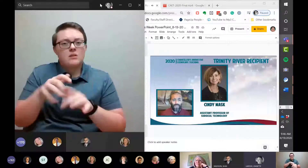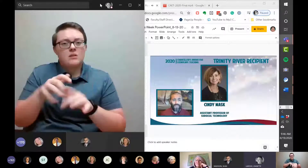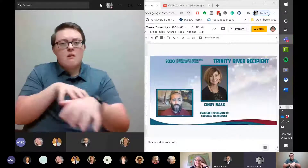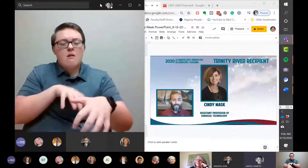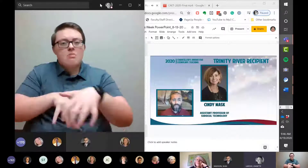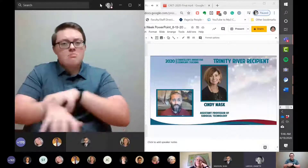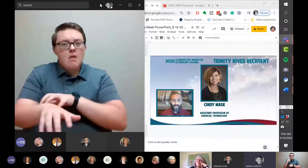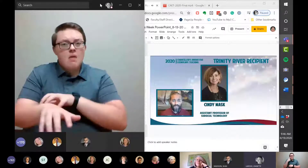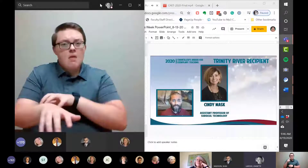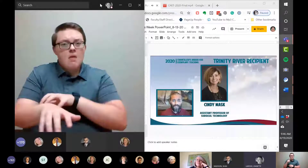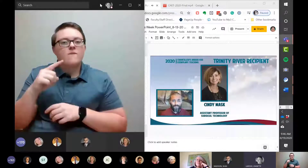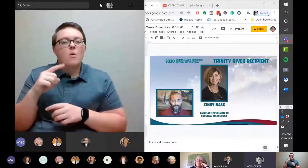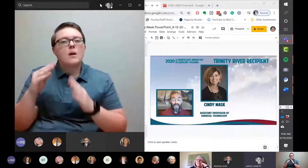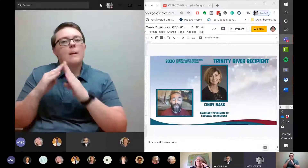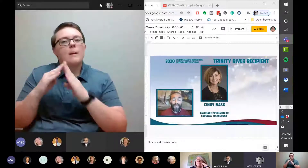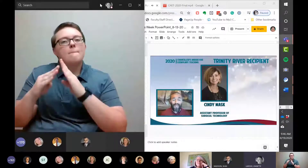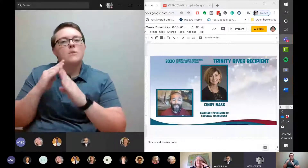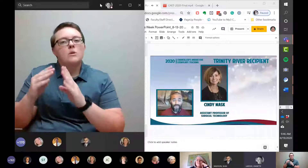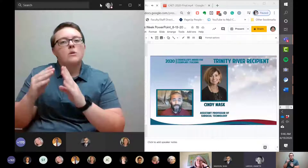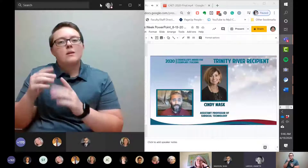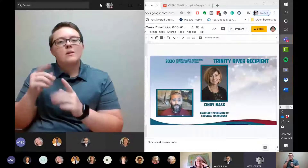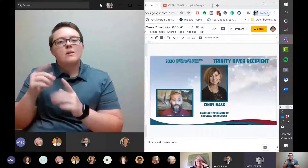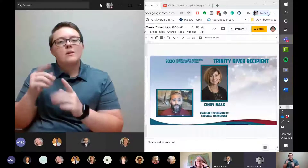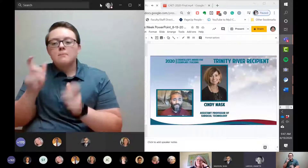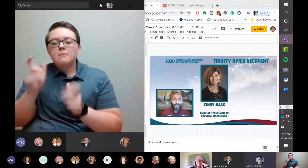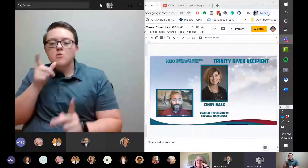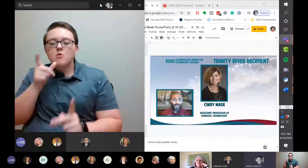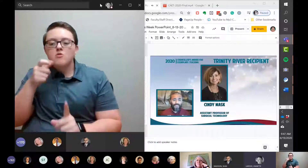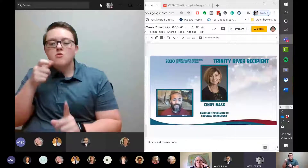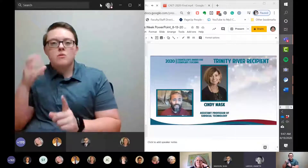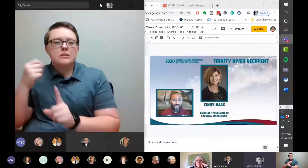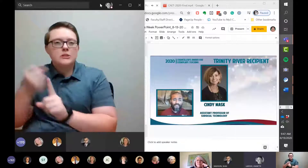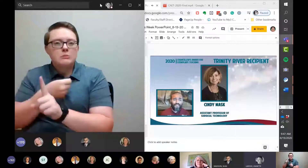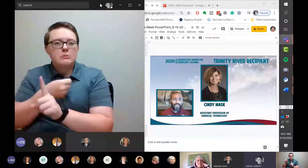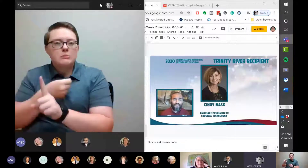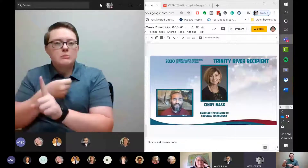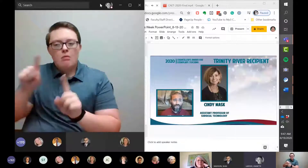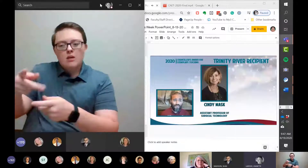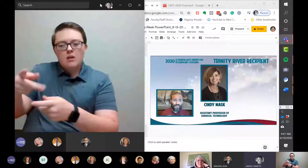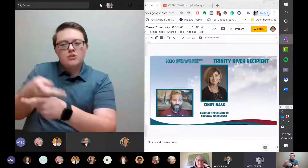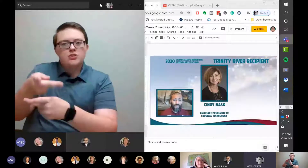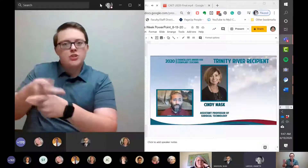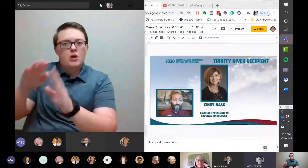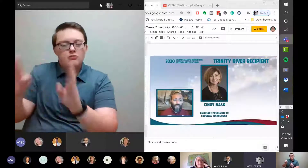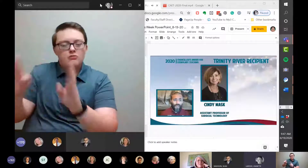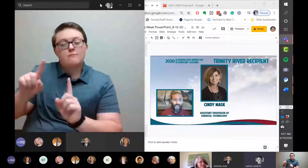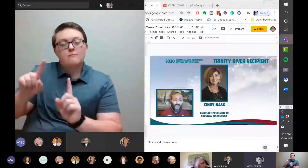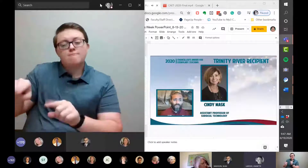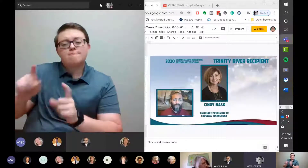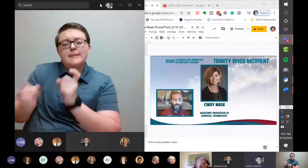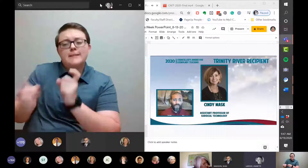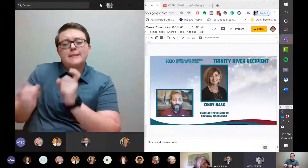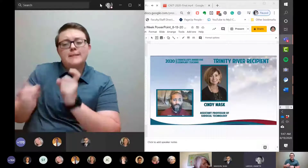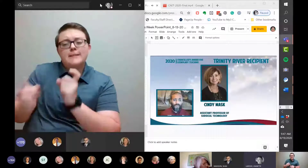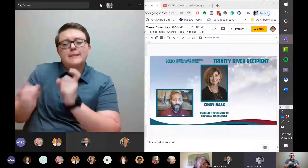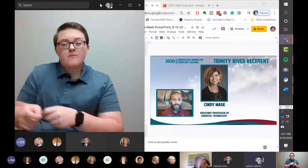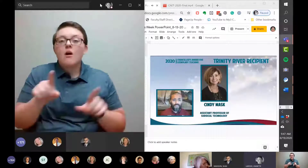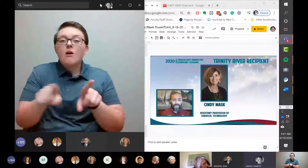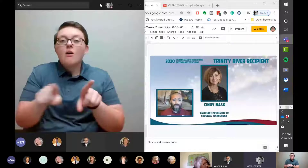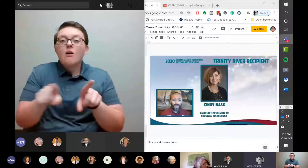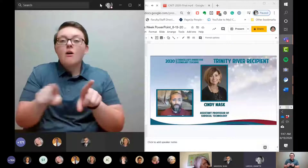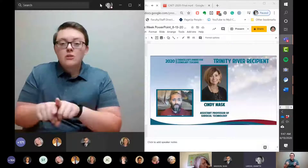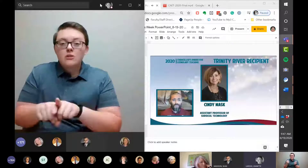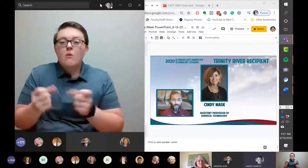and several Metroplex businesses. Additionally, she raised thousands of dollars for the Out of